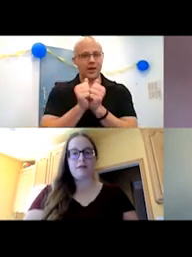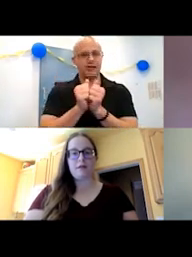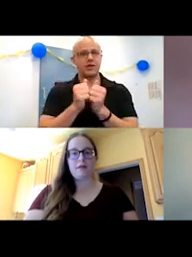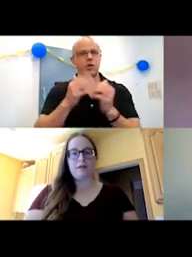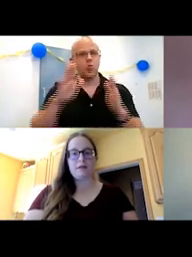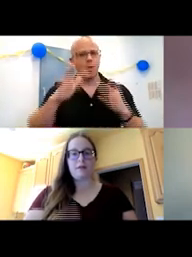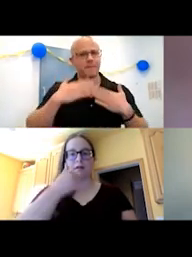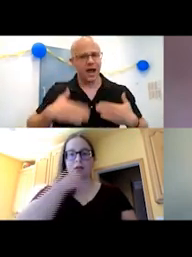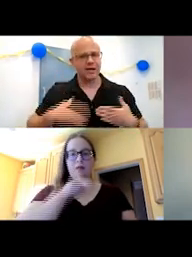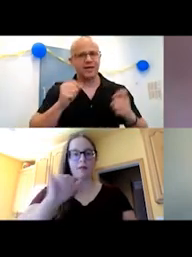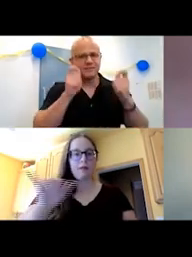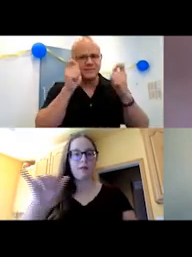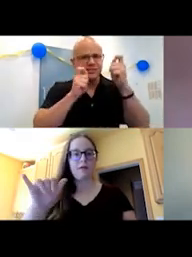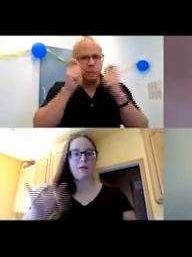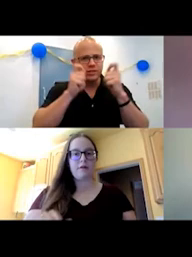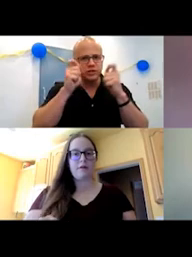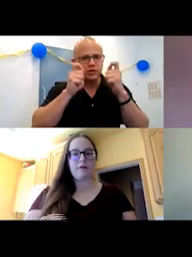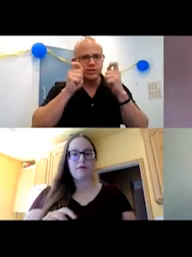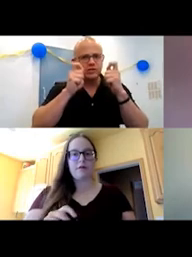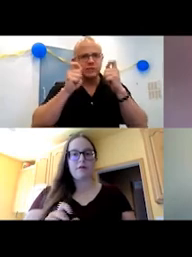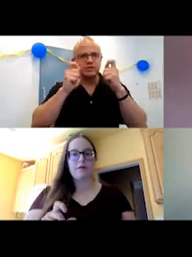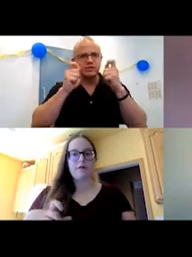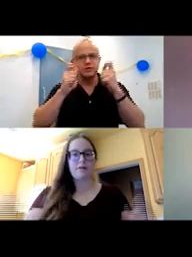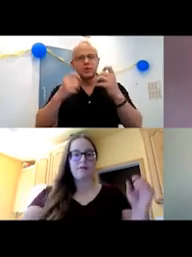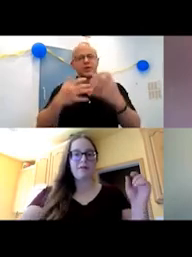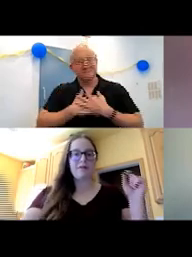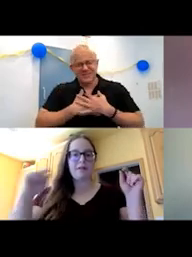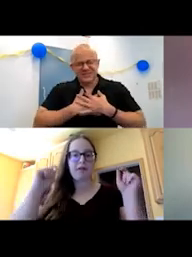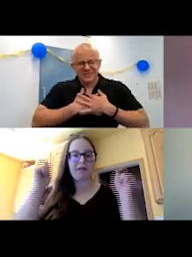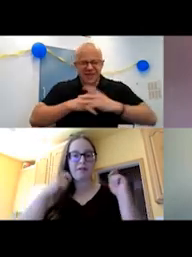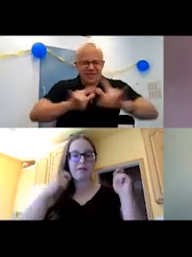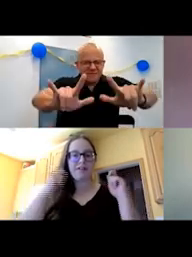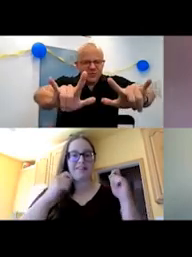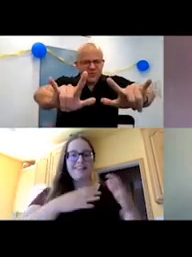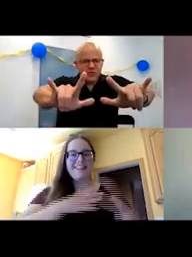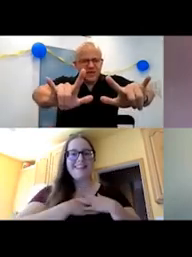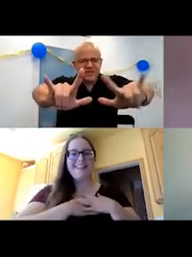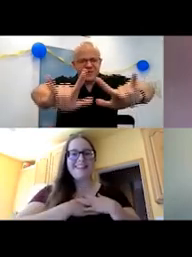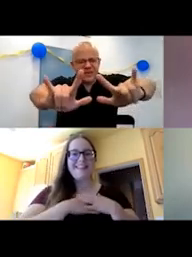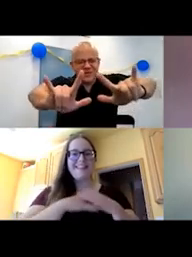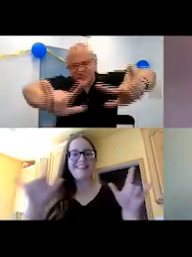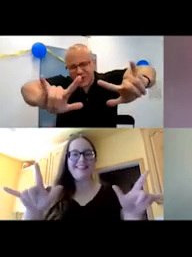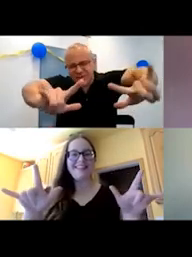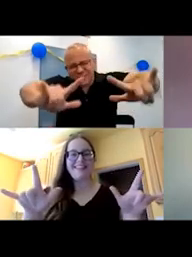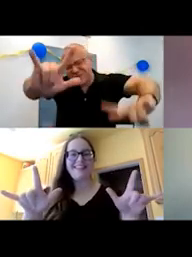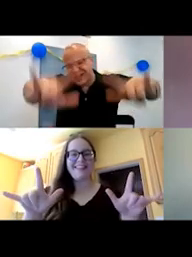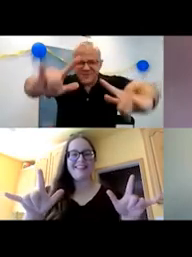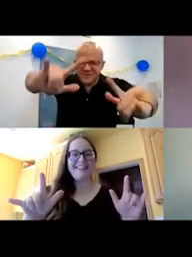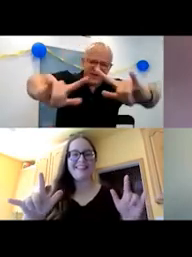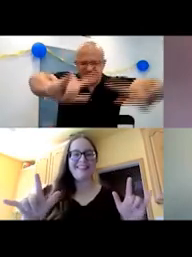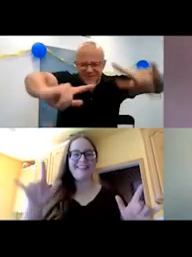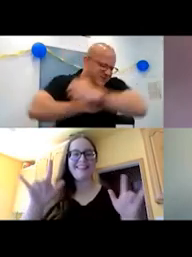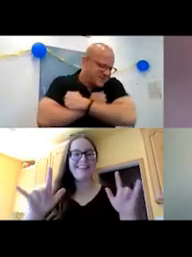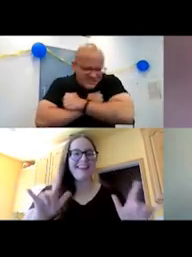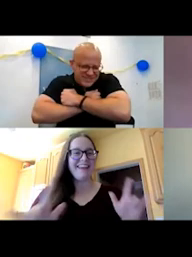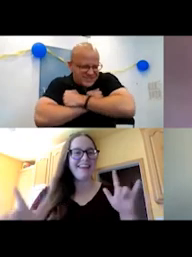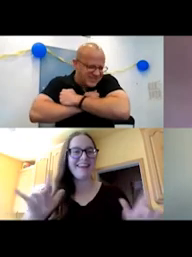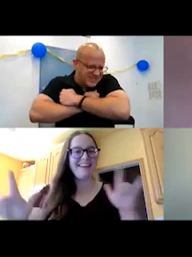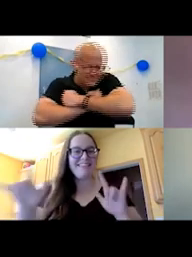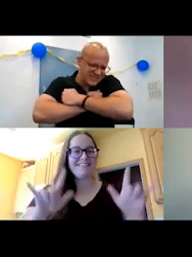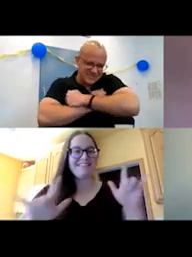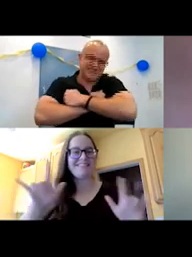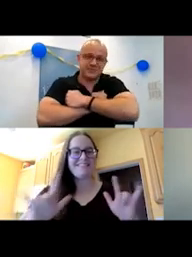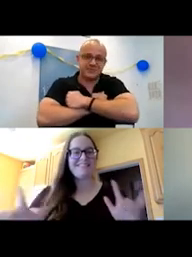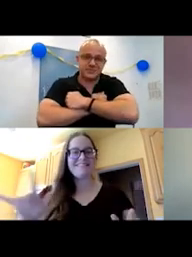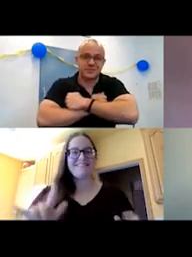I love you with, and just show with your body and facial expressions, like 2 hands, I love you, I love you, I love you, I love you, I love